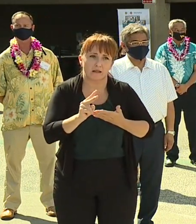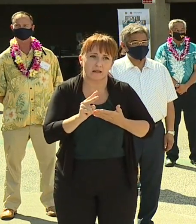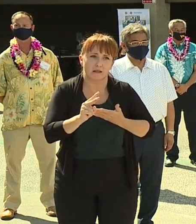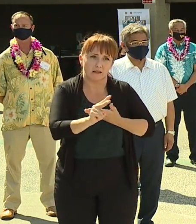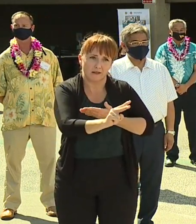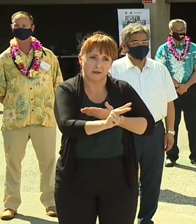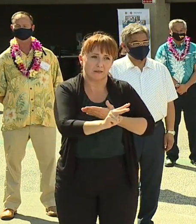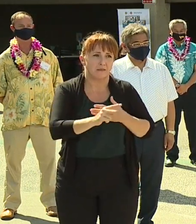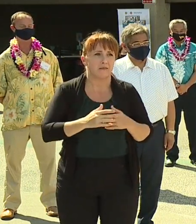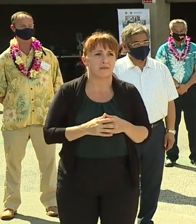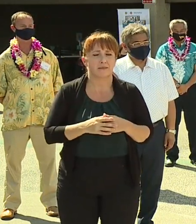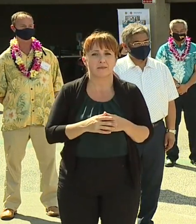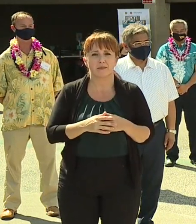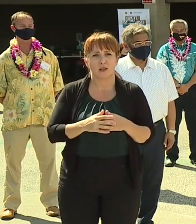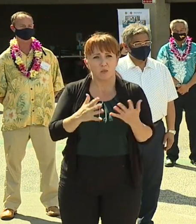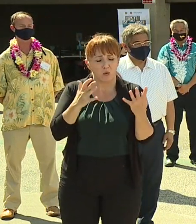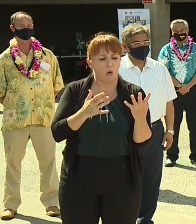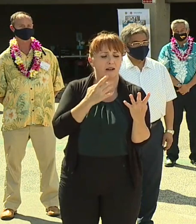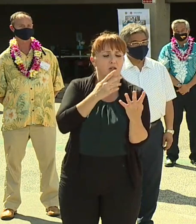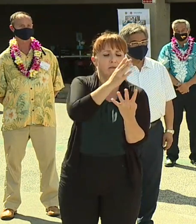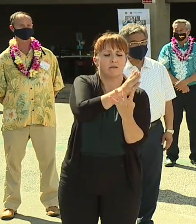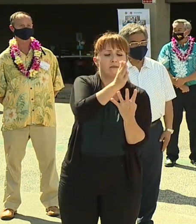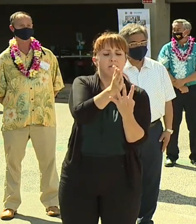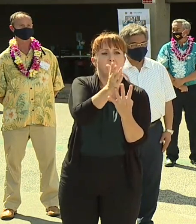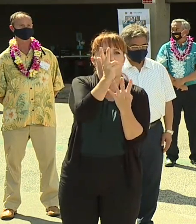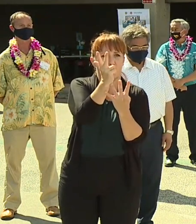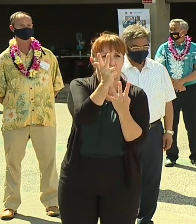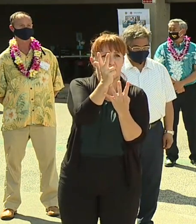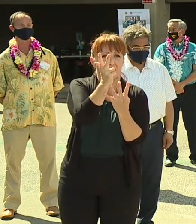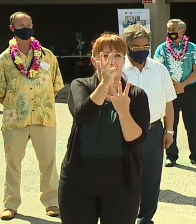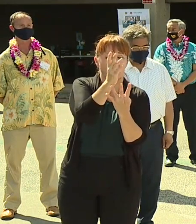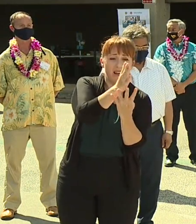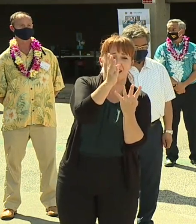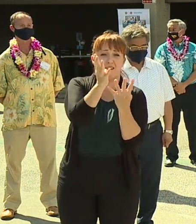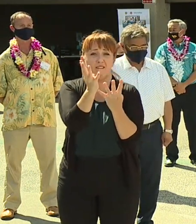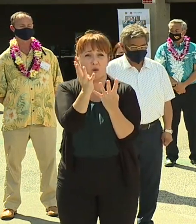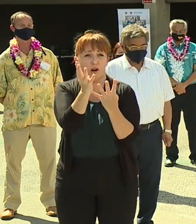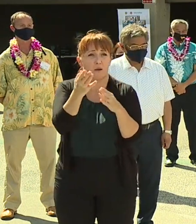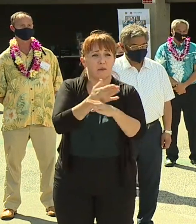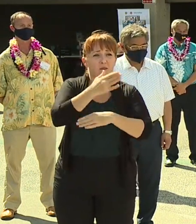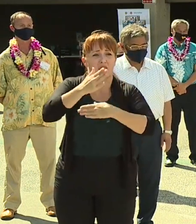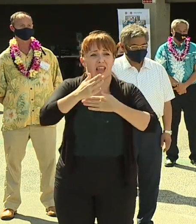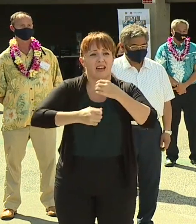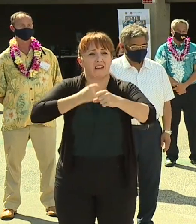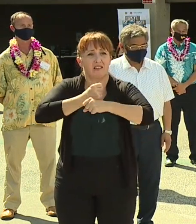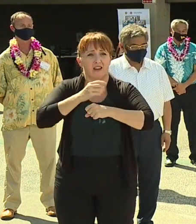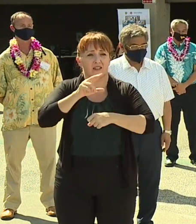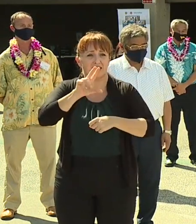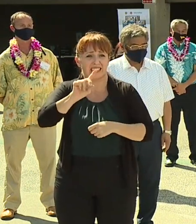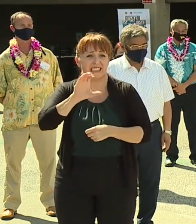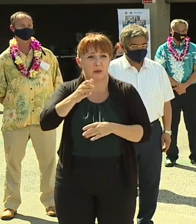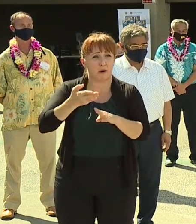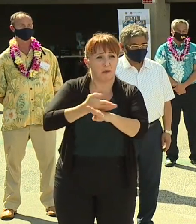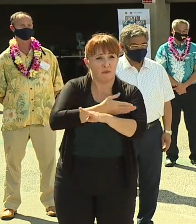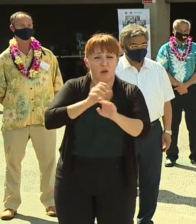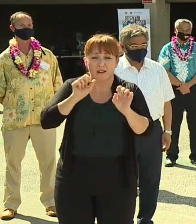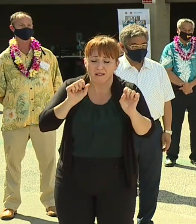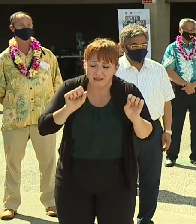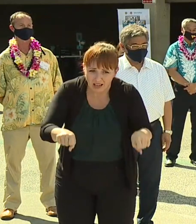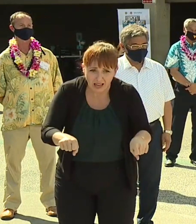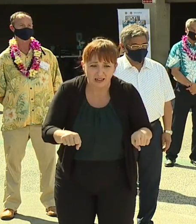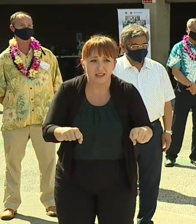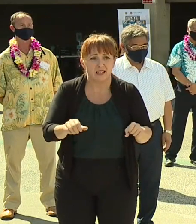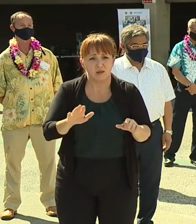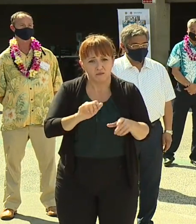can say, we're into tier three, and I believe then we could even get into tier four before the end of the year. We have it within us. We do